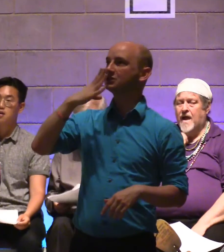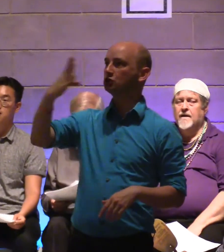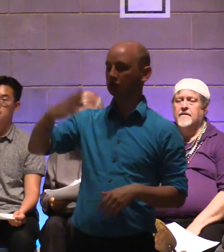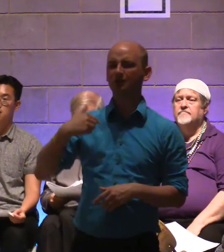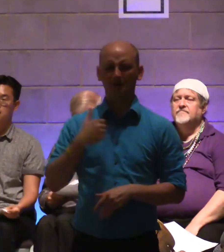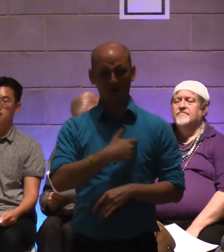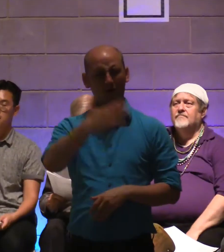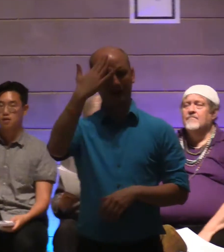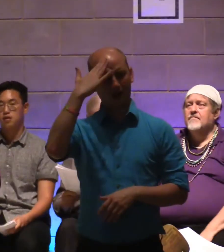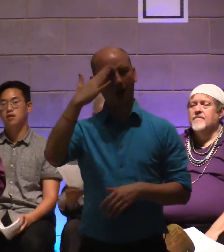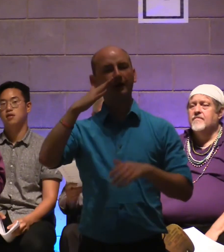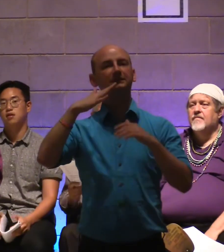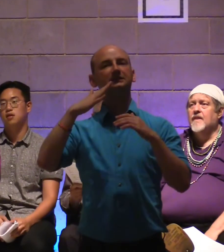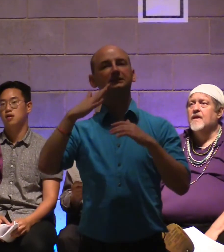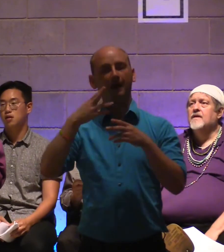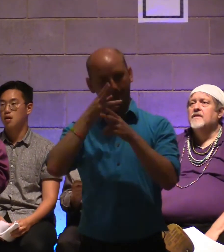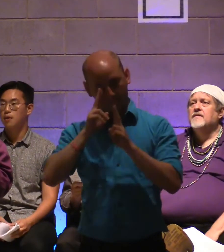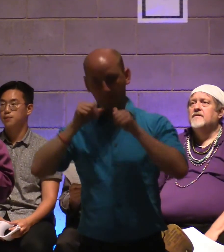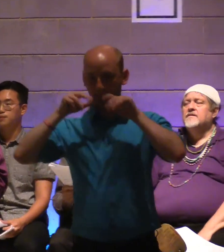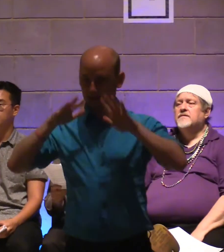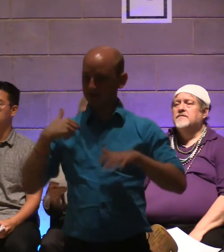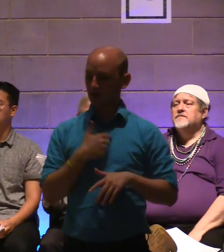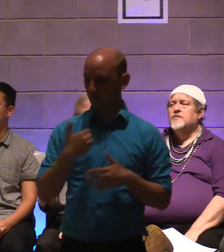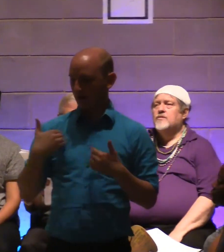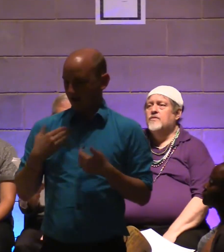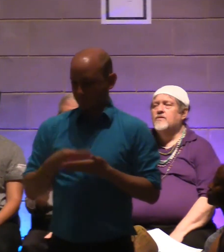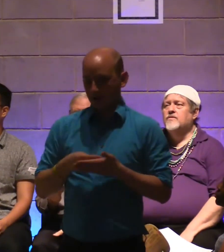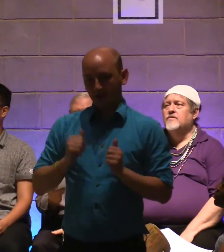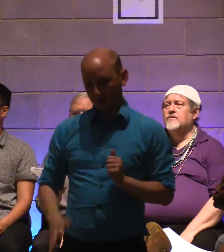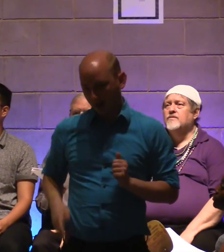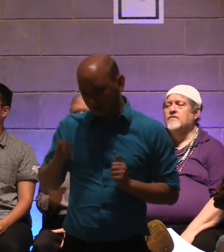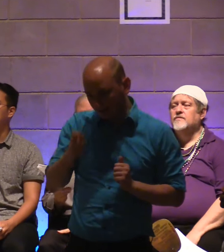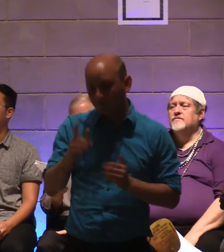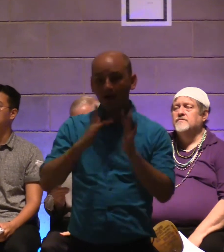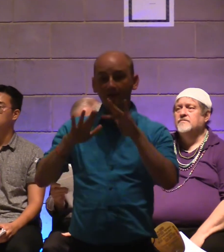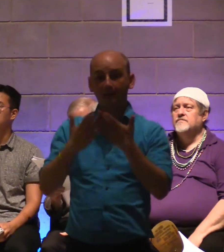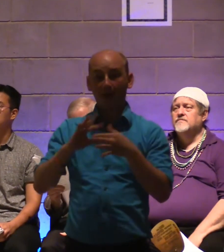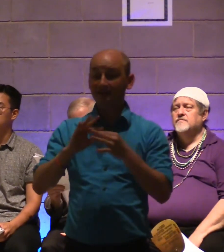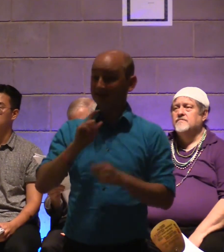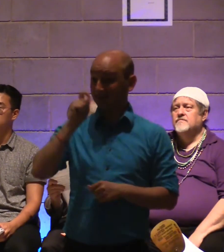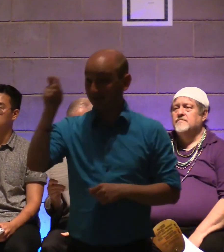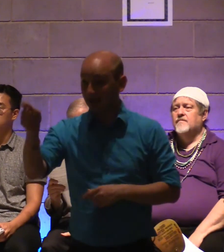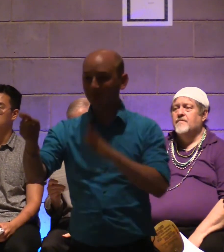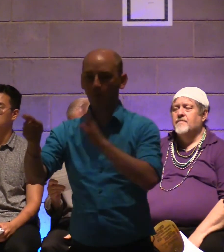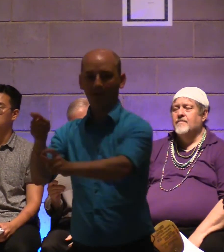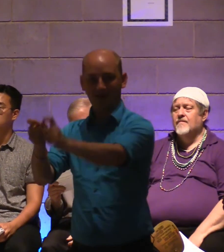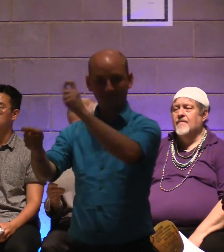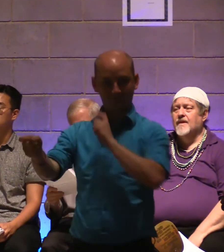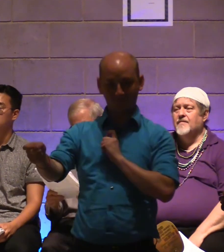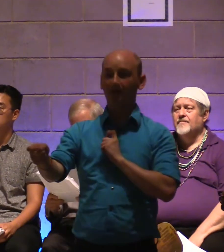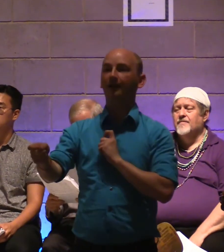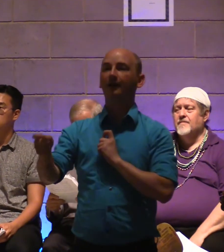a blessing to be able to give. We know the Bible says, give and it will be given to you. They will pour into